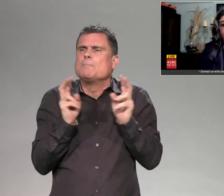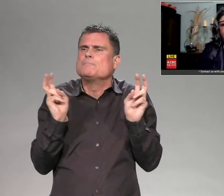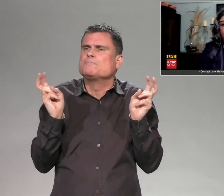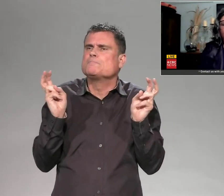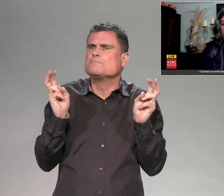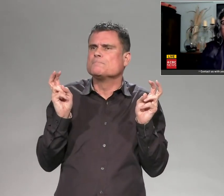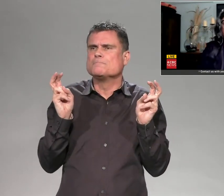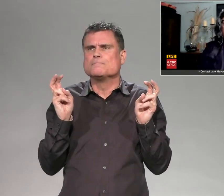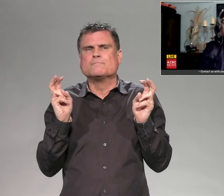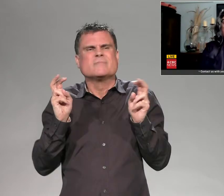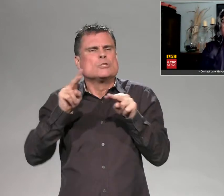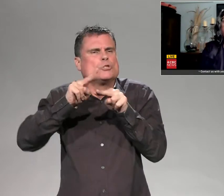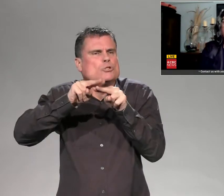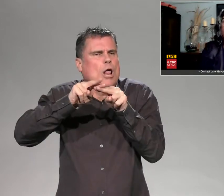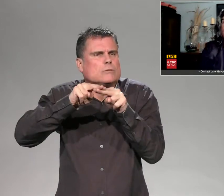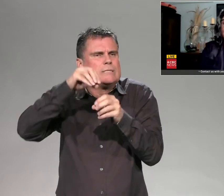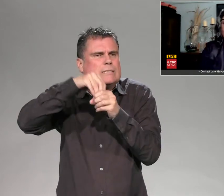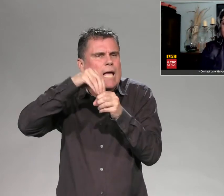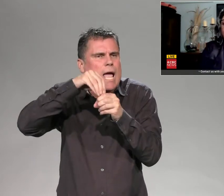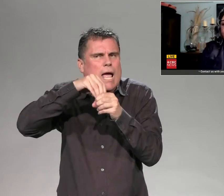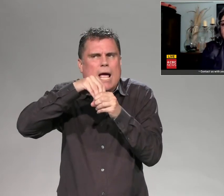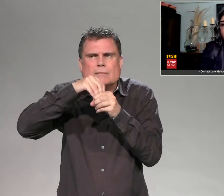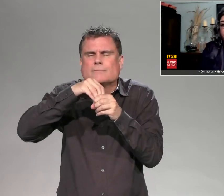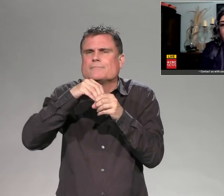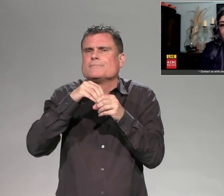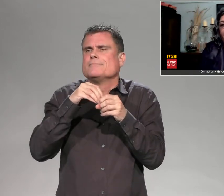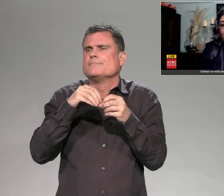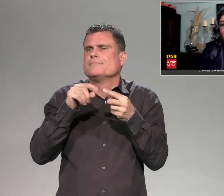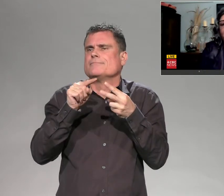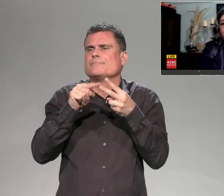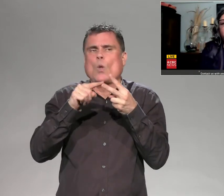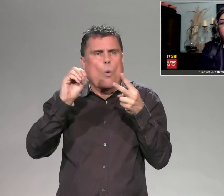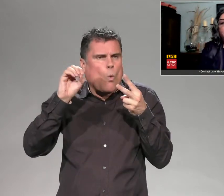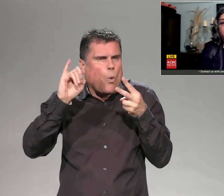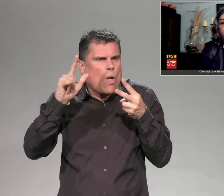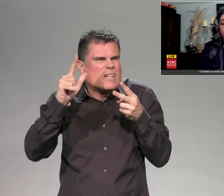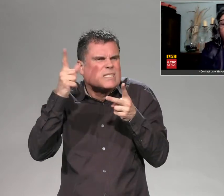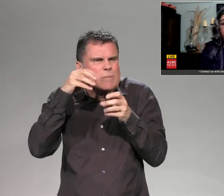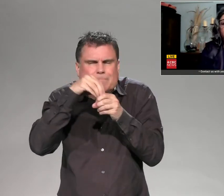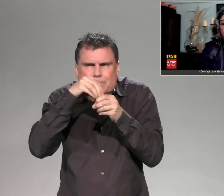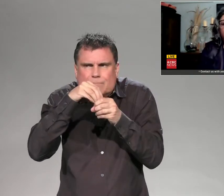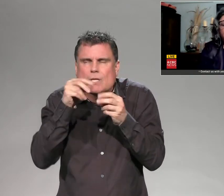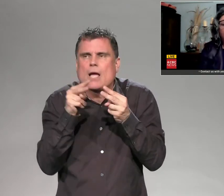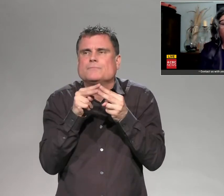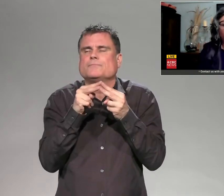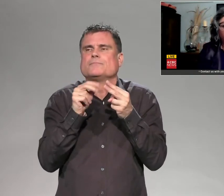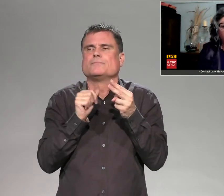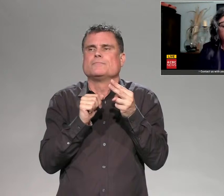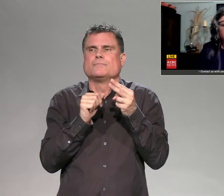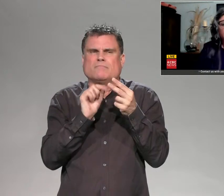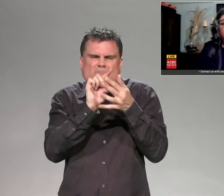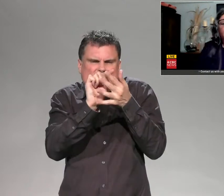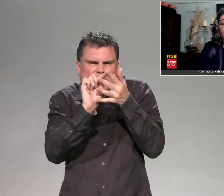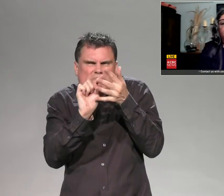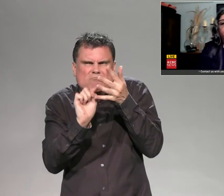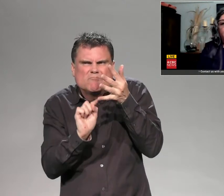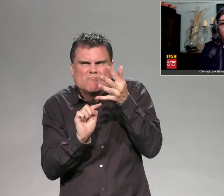to make it, to protect the messenger RNA. So the ingredients as a